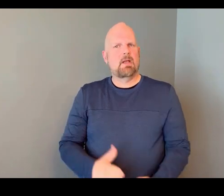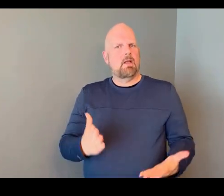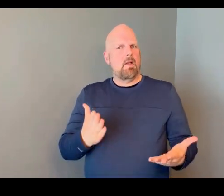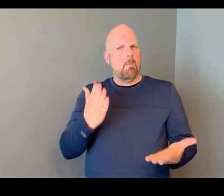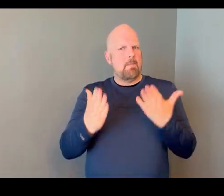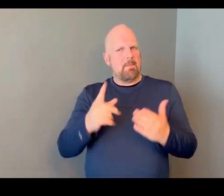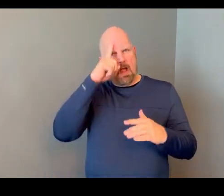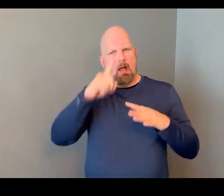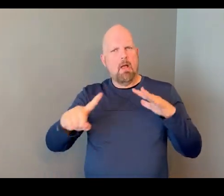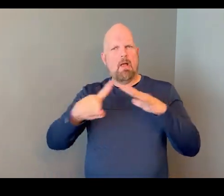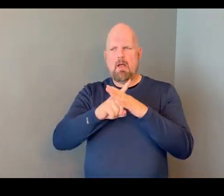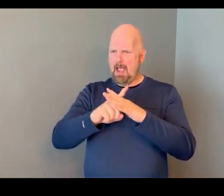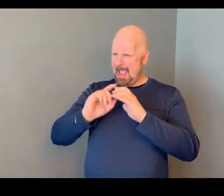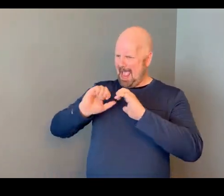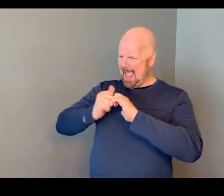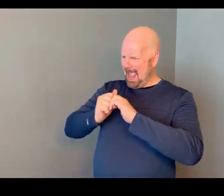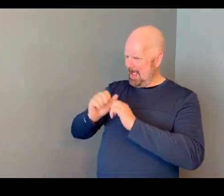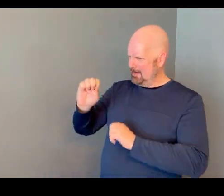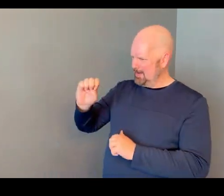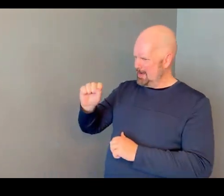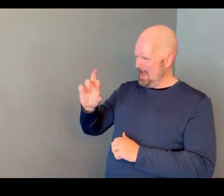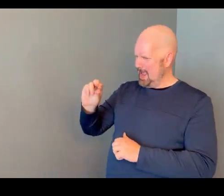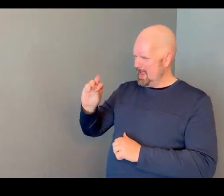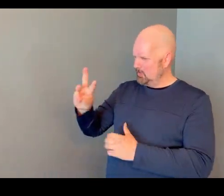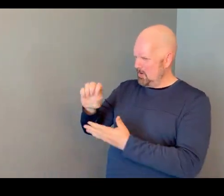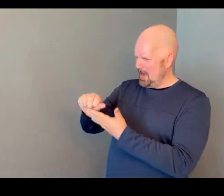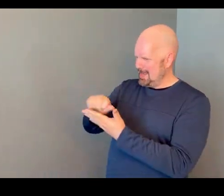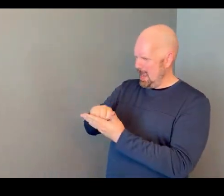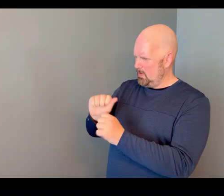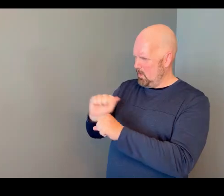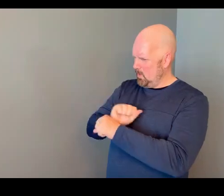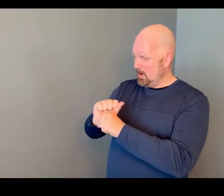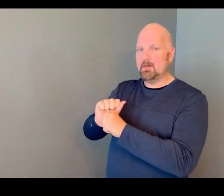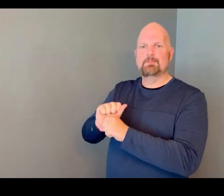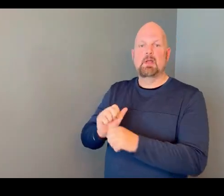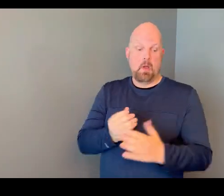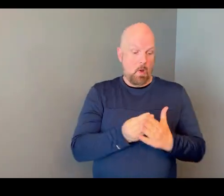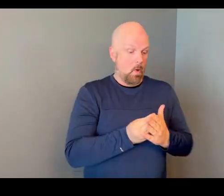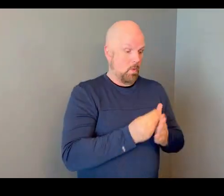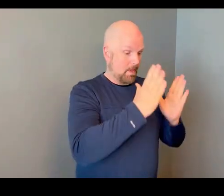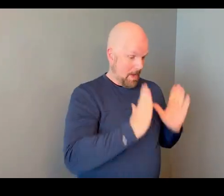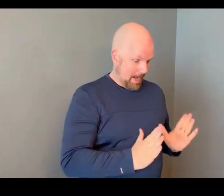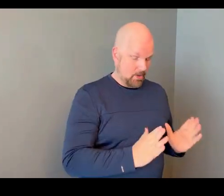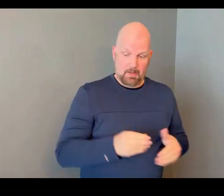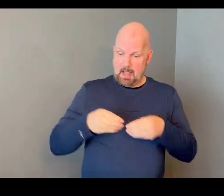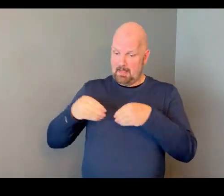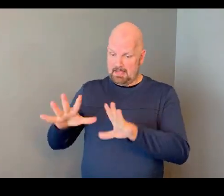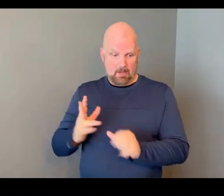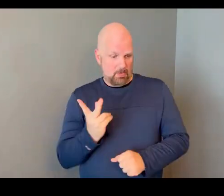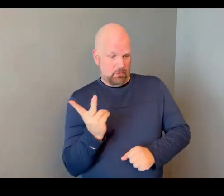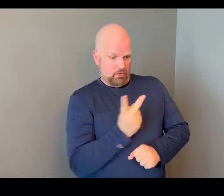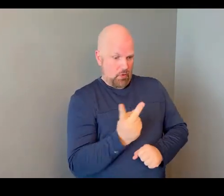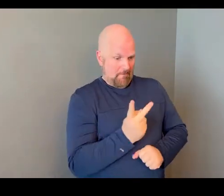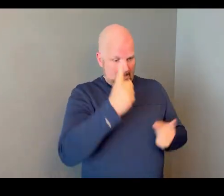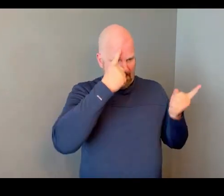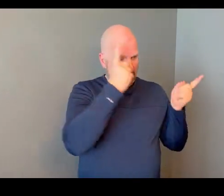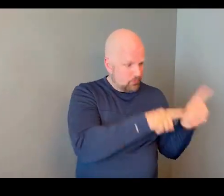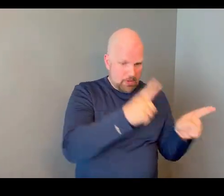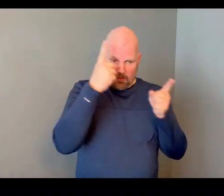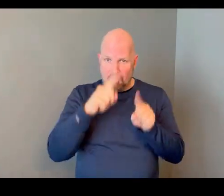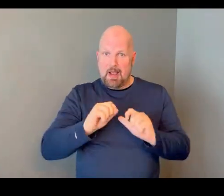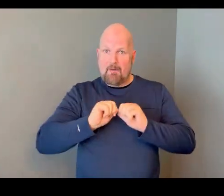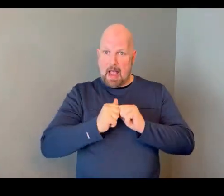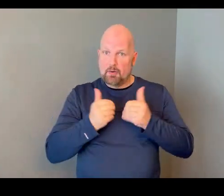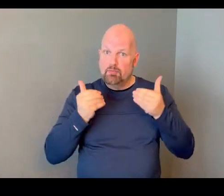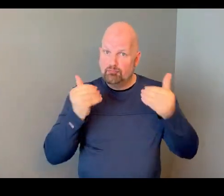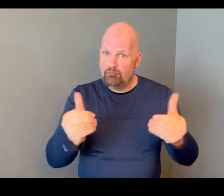You may ask the question, how does an escrow account work? Well, once a buyer and a seller have come to terms and conditions for moving forward